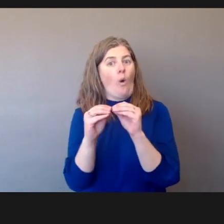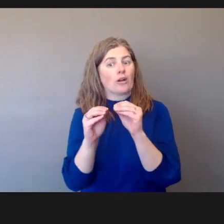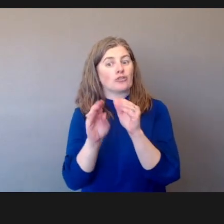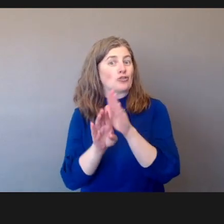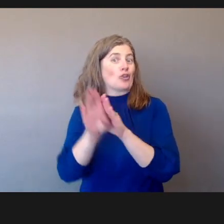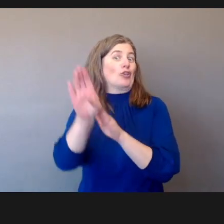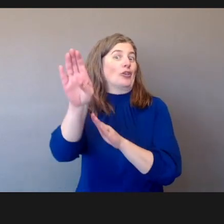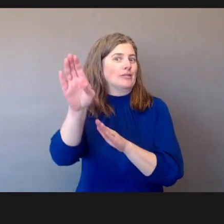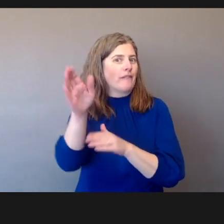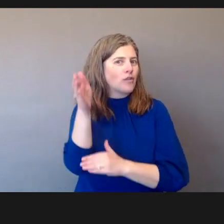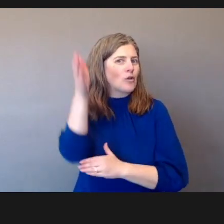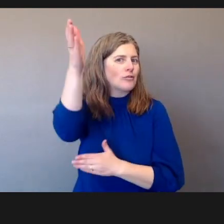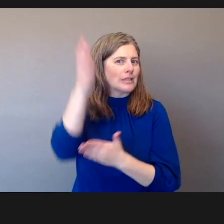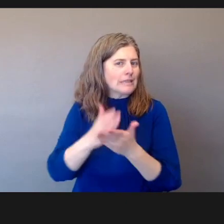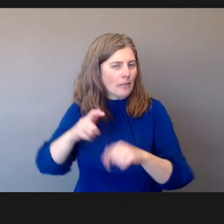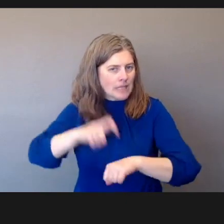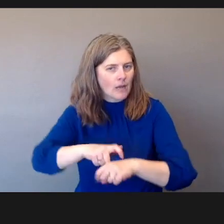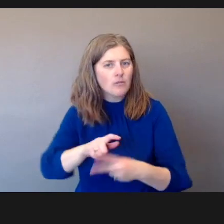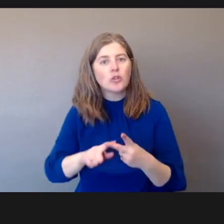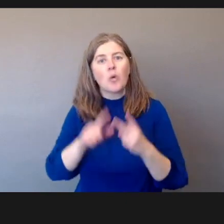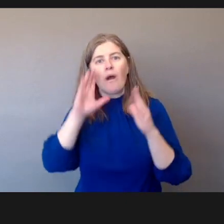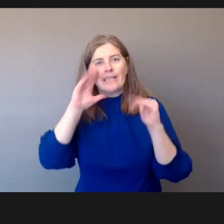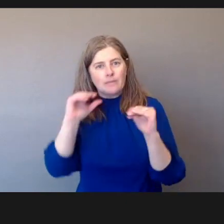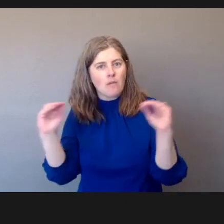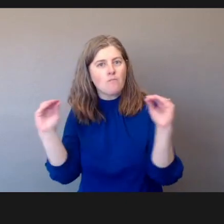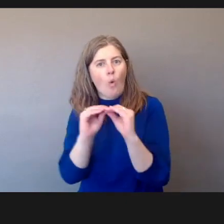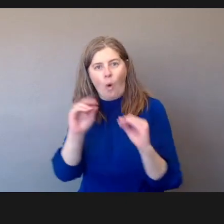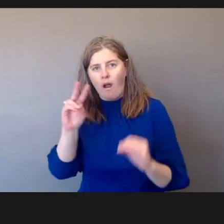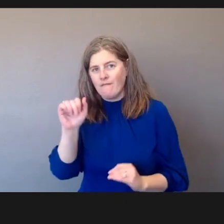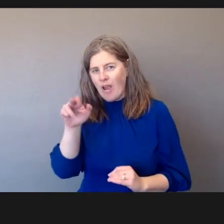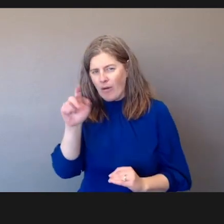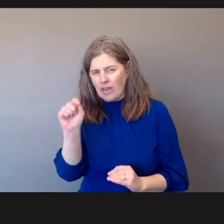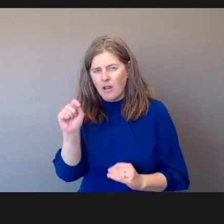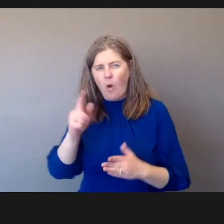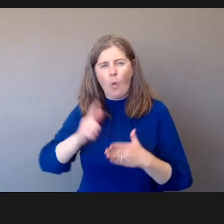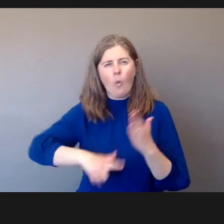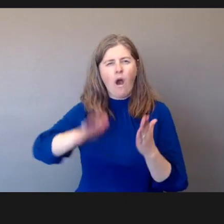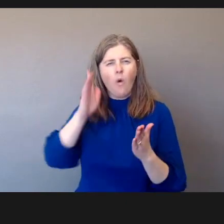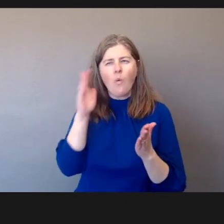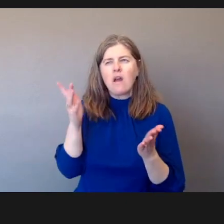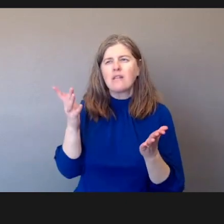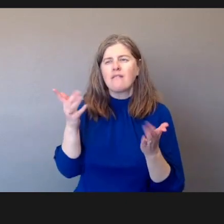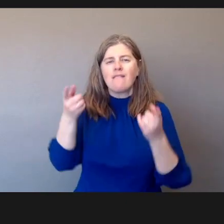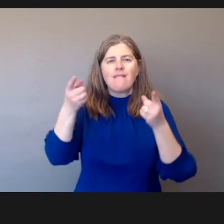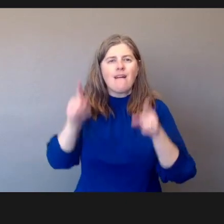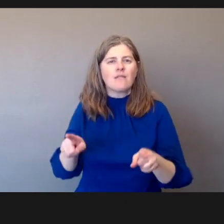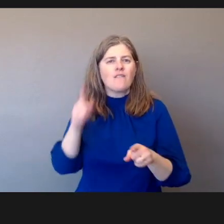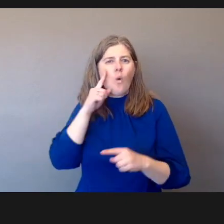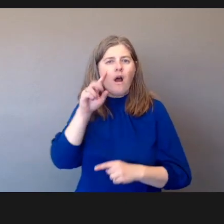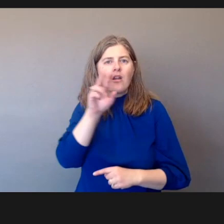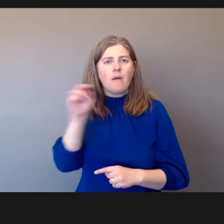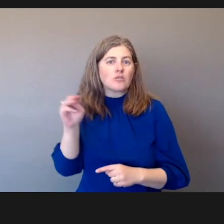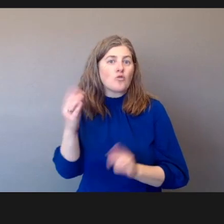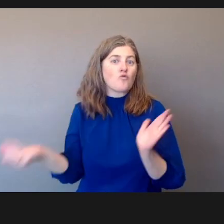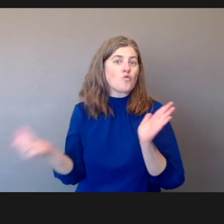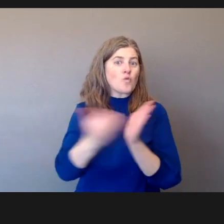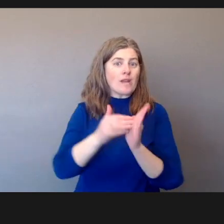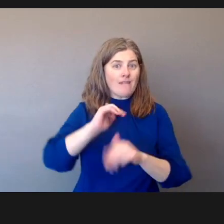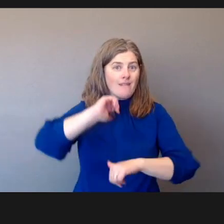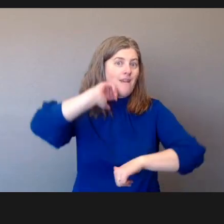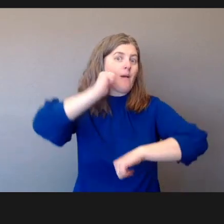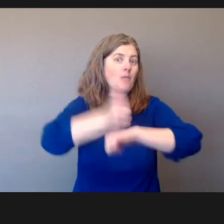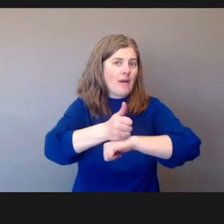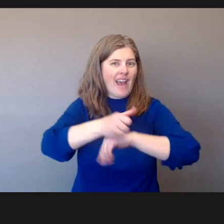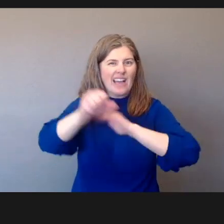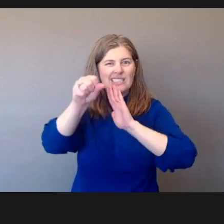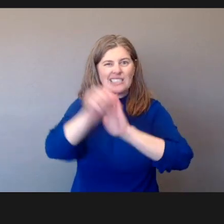the future. You are anticipating more variants. So what would it take for New Mexico to re-implement a statewide mask